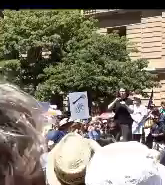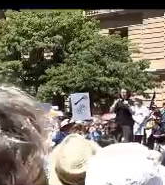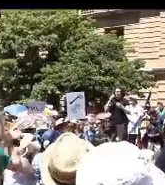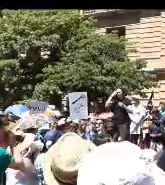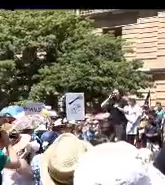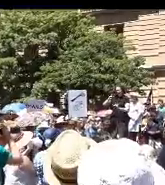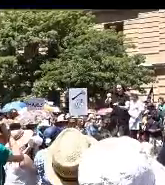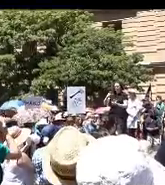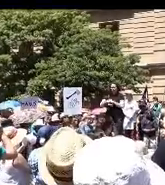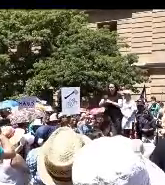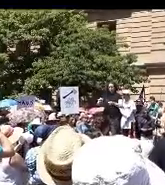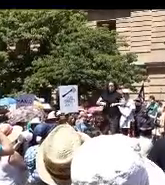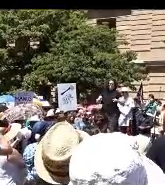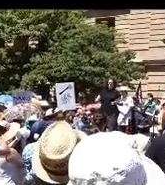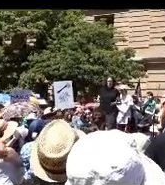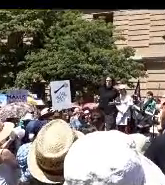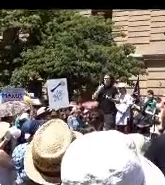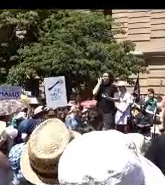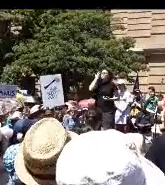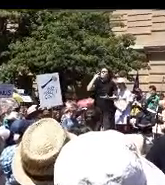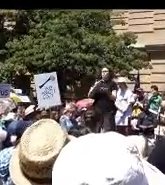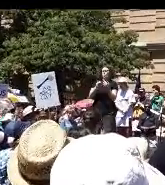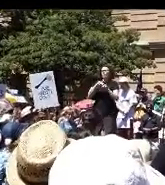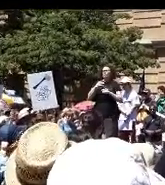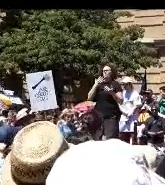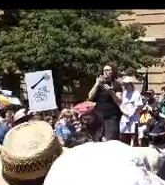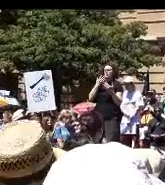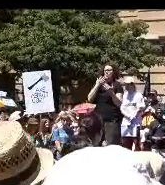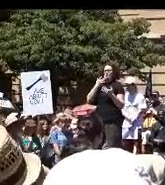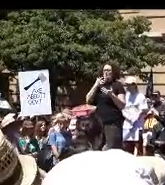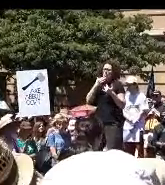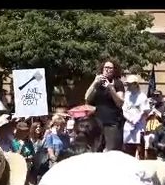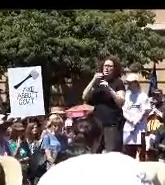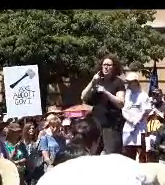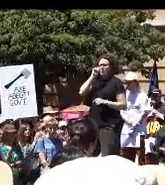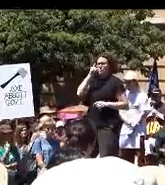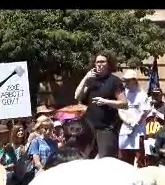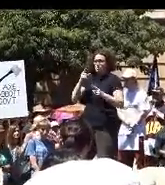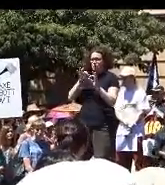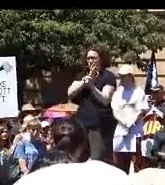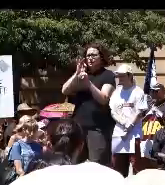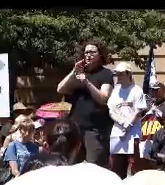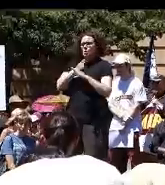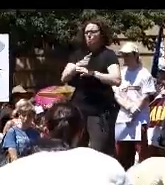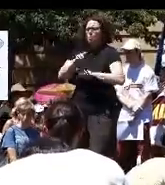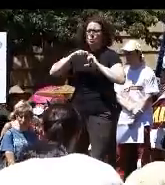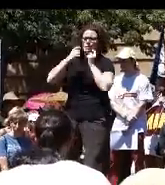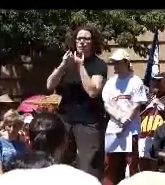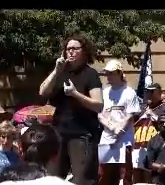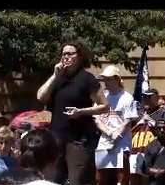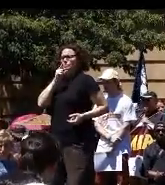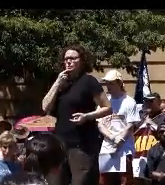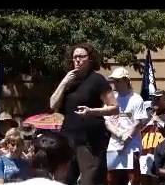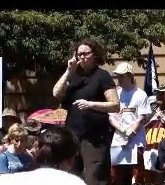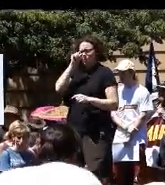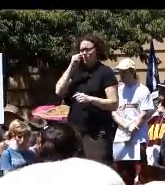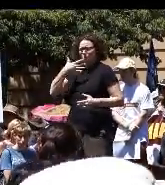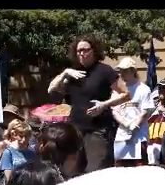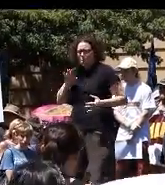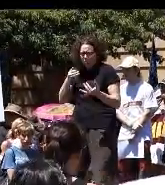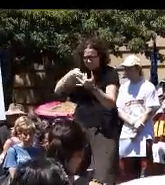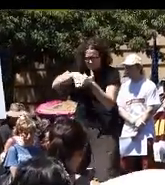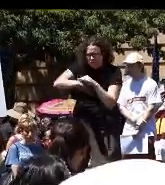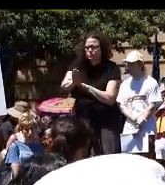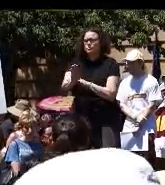To the future of many people, working class people in particular, who want to try and go to university. But before I go into the details